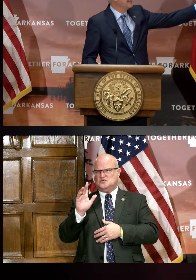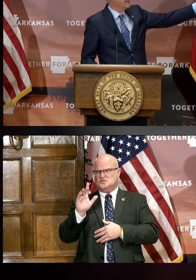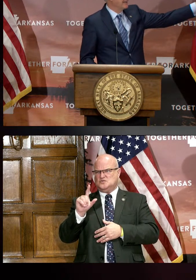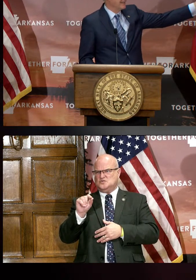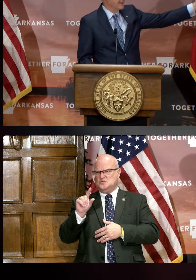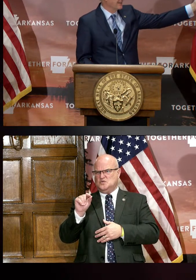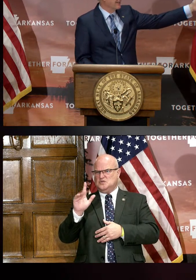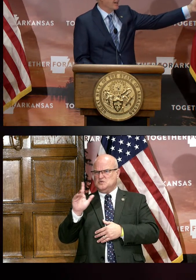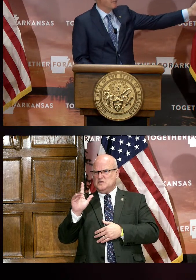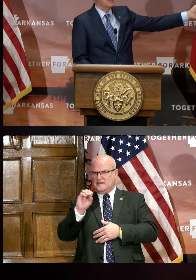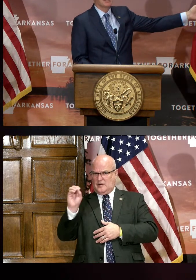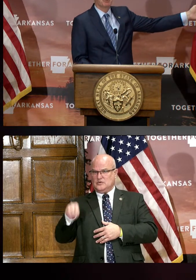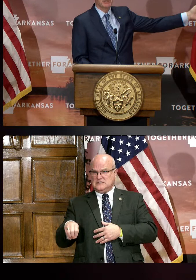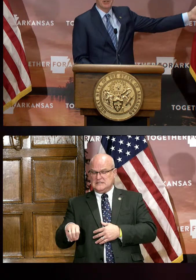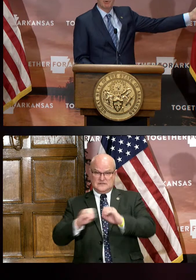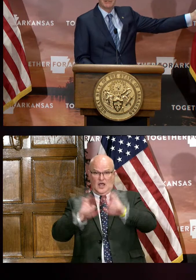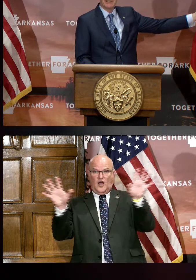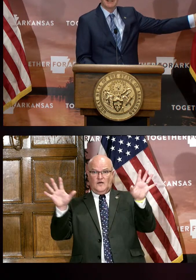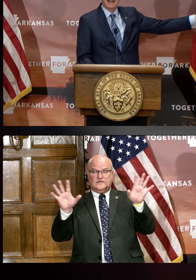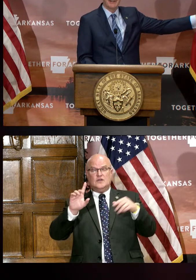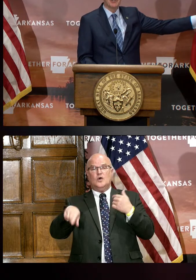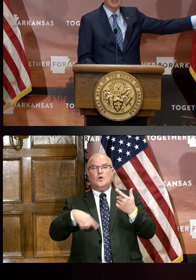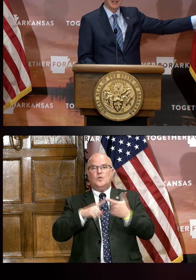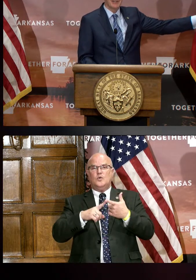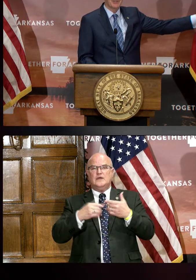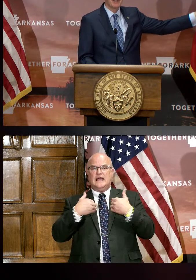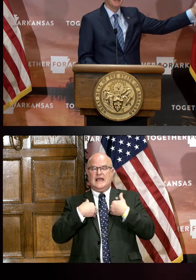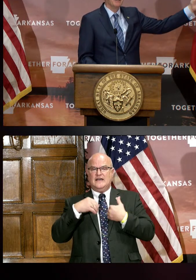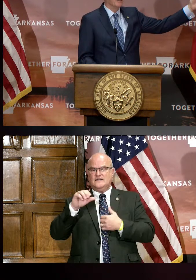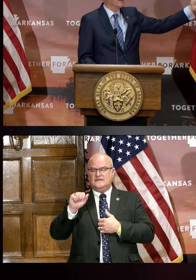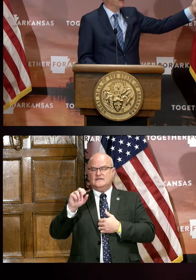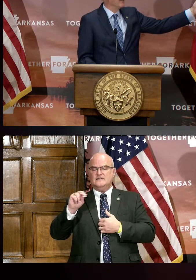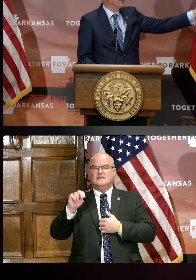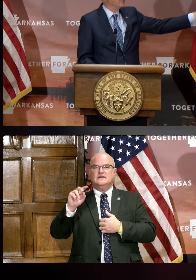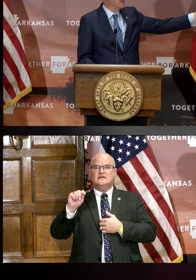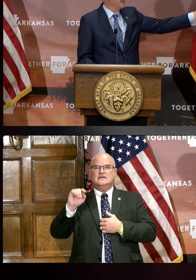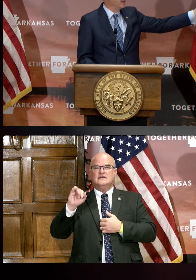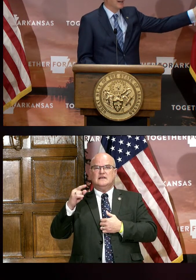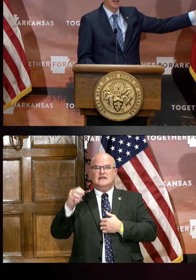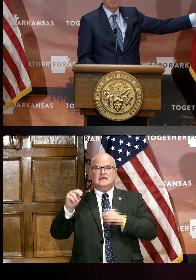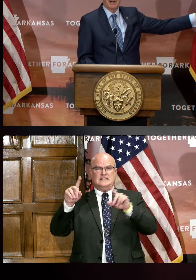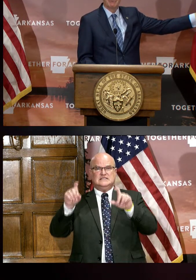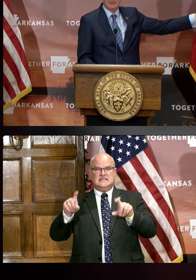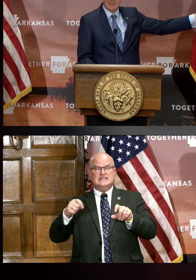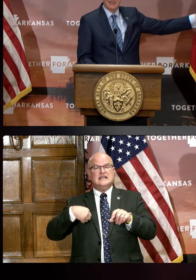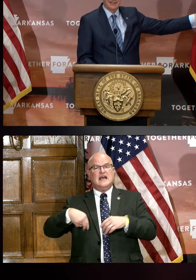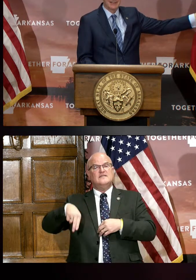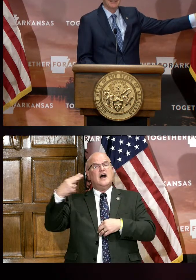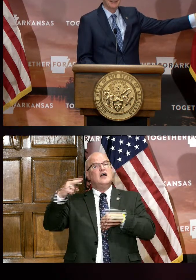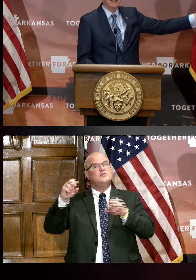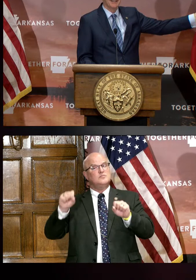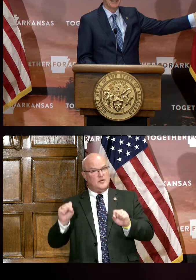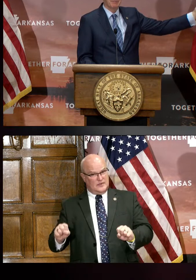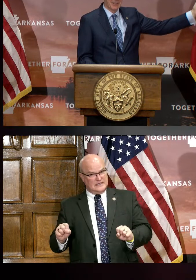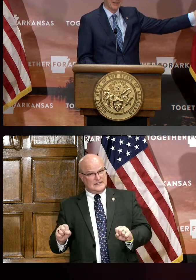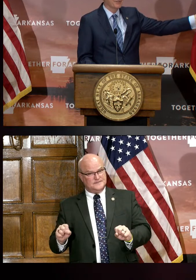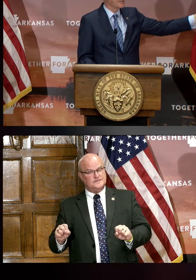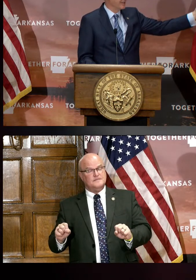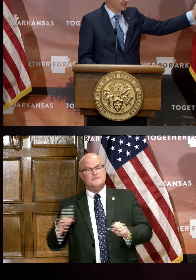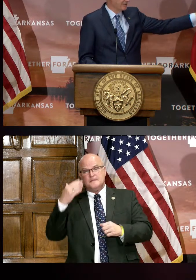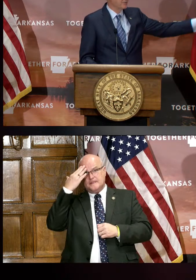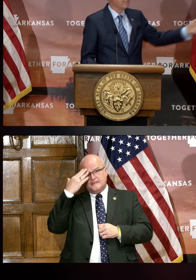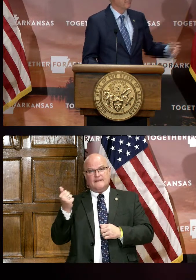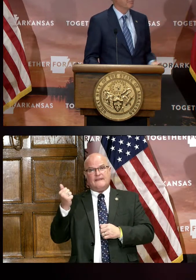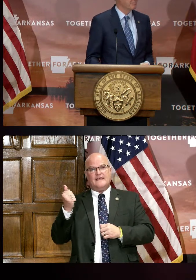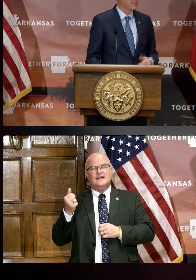25%. Obviously, when you're going to get an antigen test, you have a higher probability